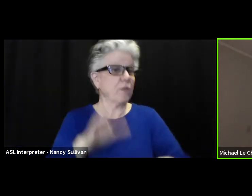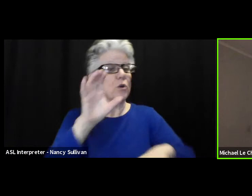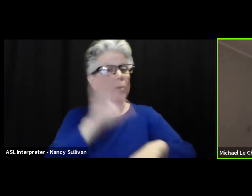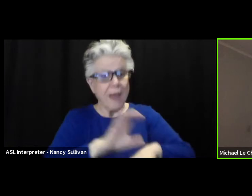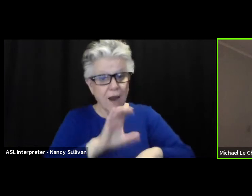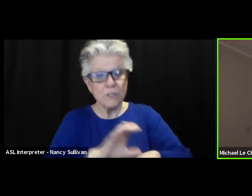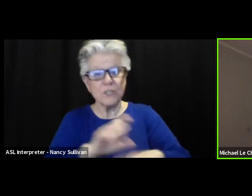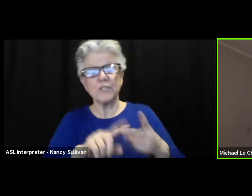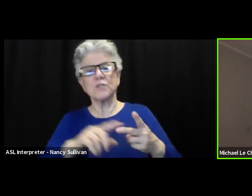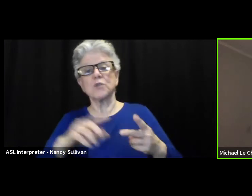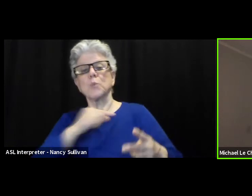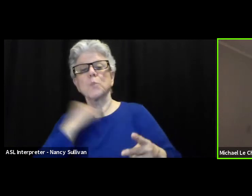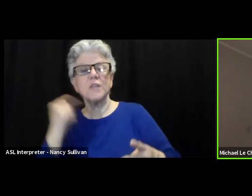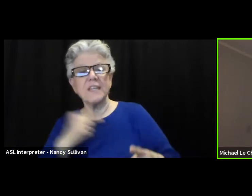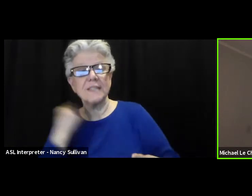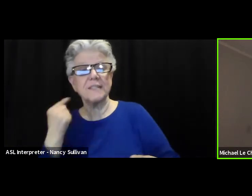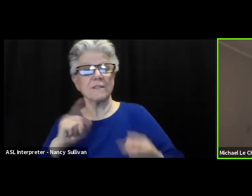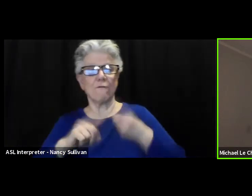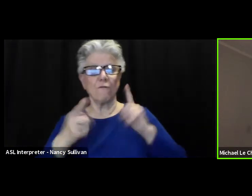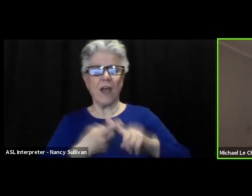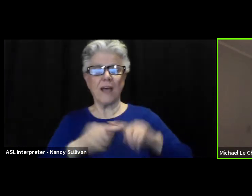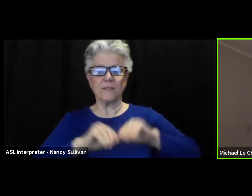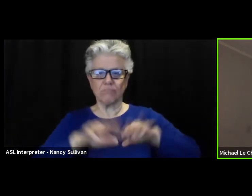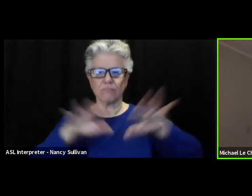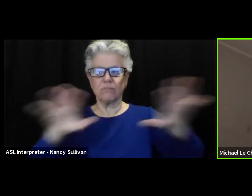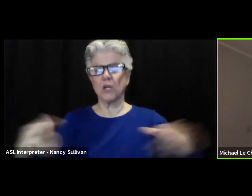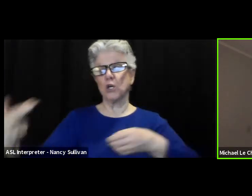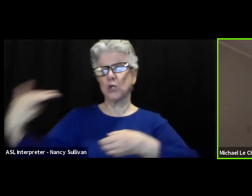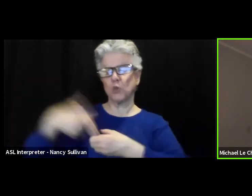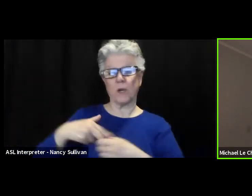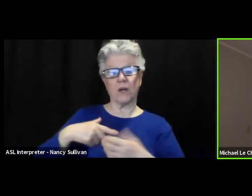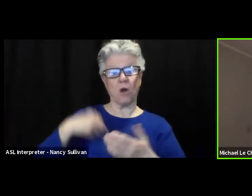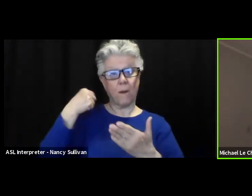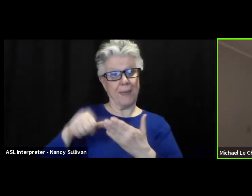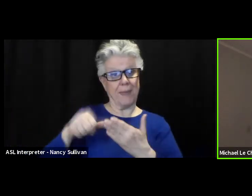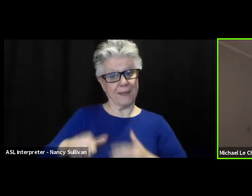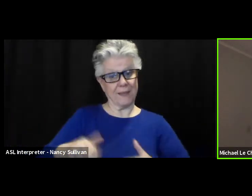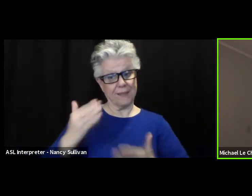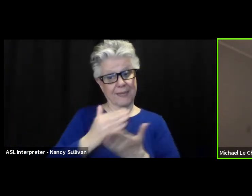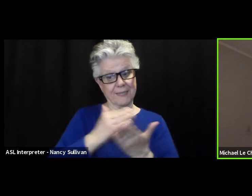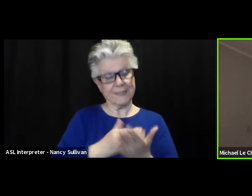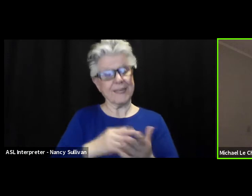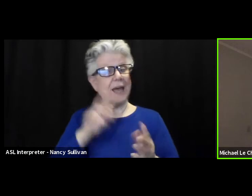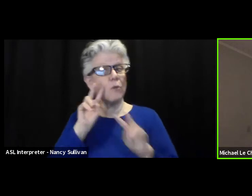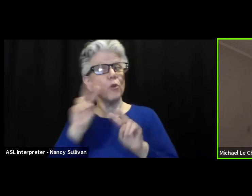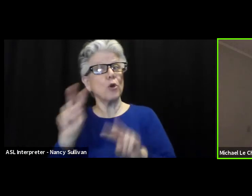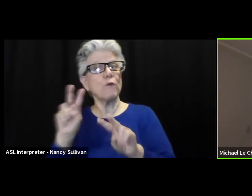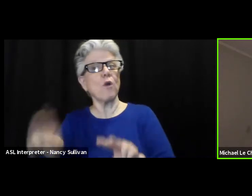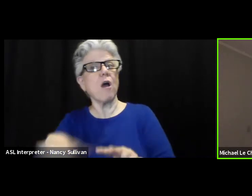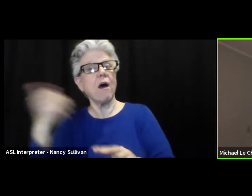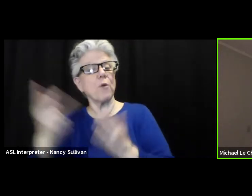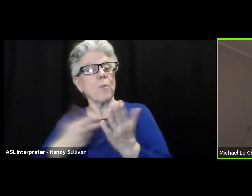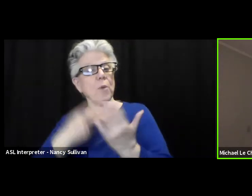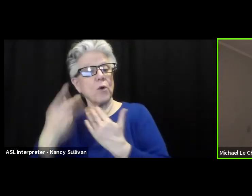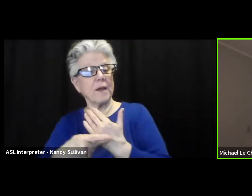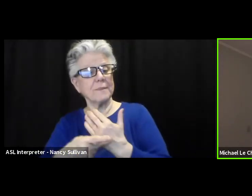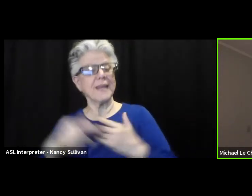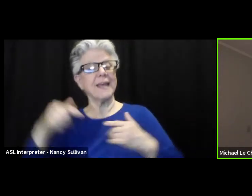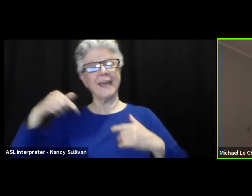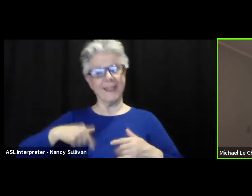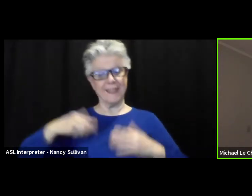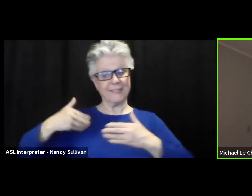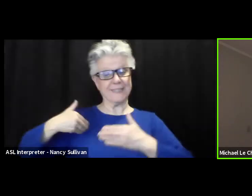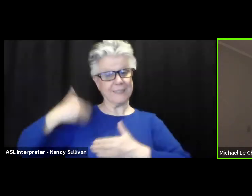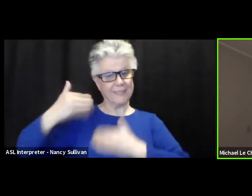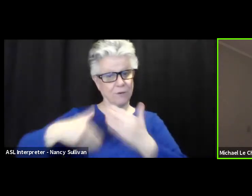friends. Join our mailing list today and stay tuned for future programs. This series was made possible by a generous grant from the Our